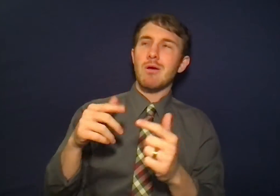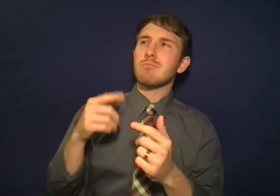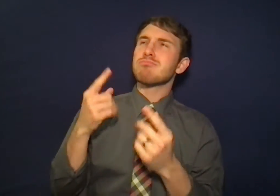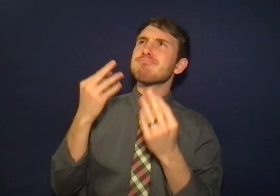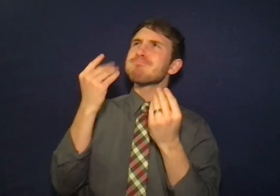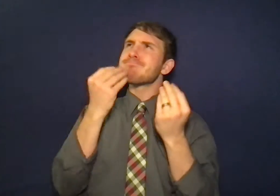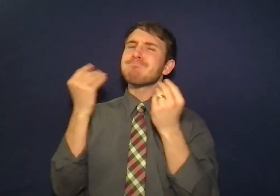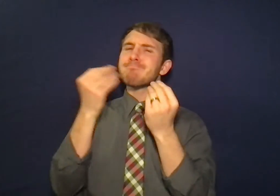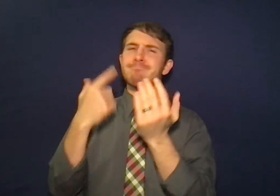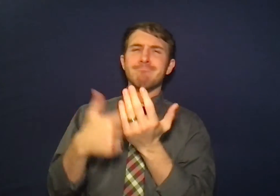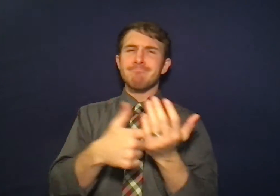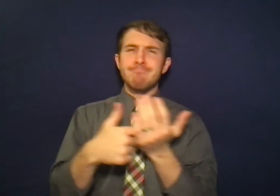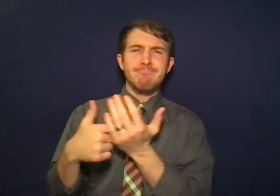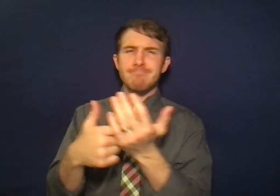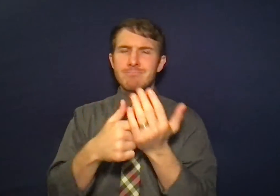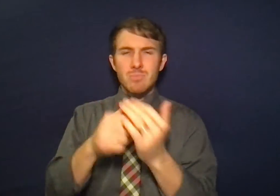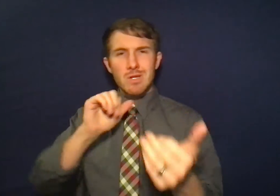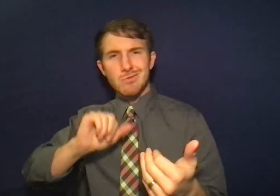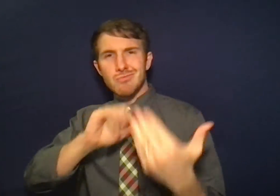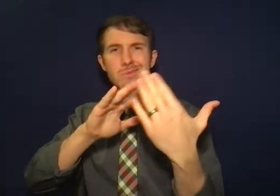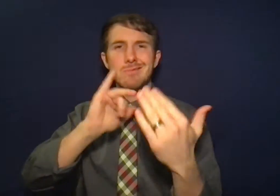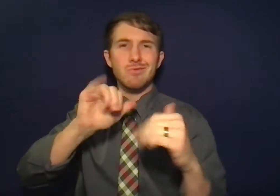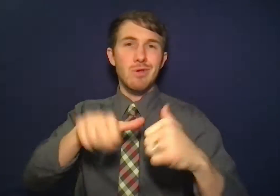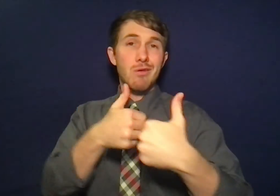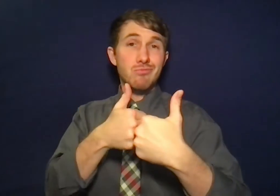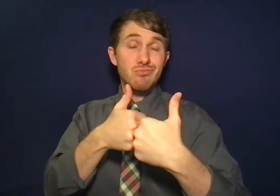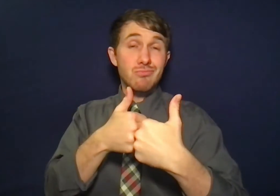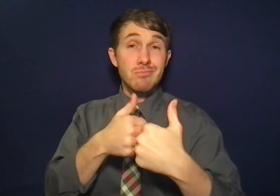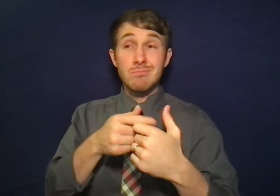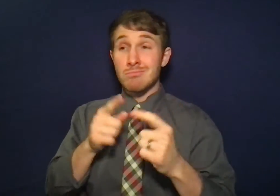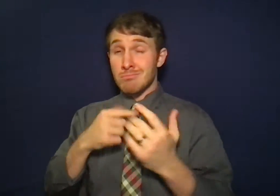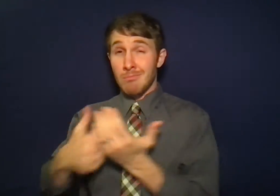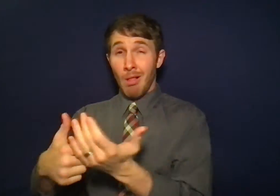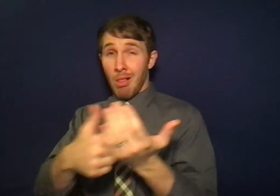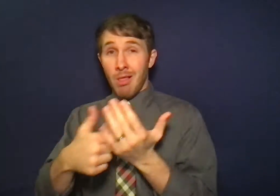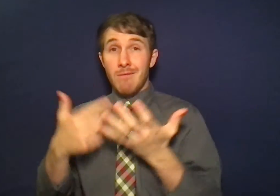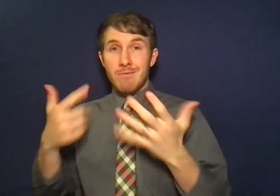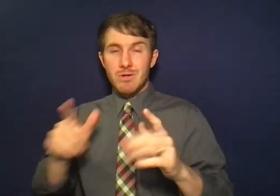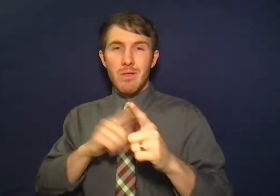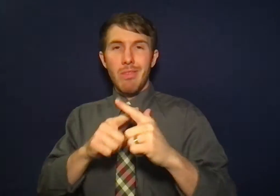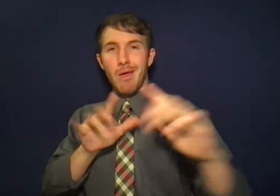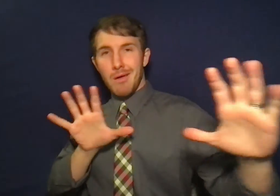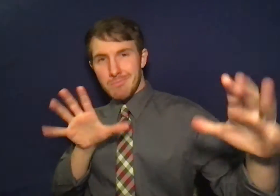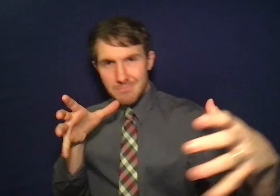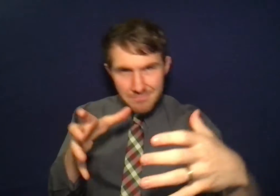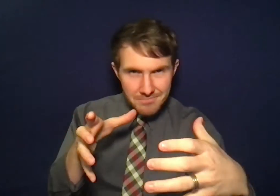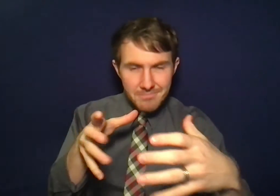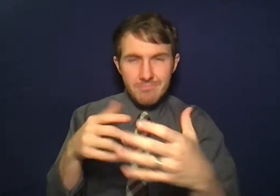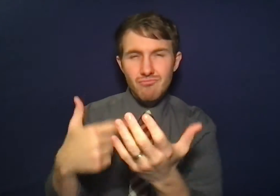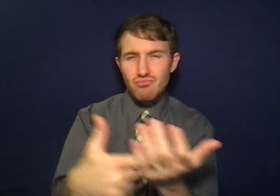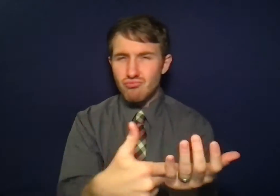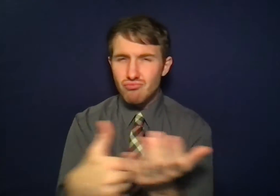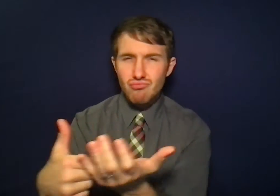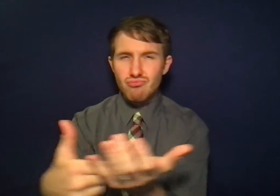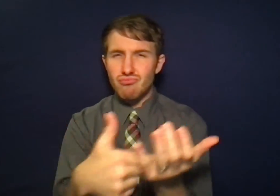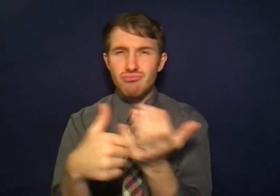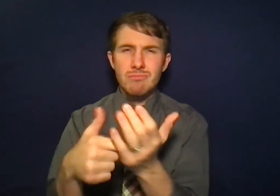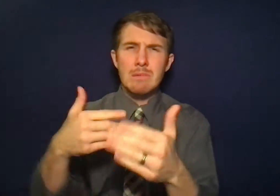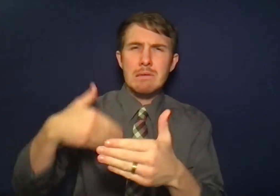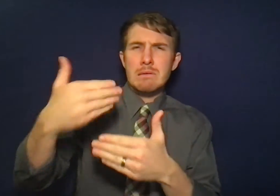discuss, share their experiences and ideas to address the challenge. And at the end of that, they'll debrief with the whole group and talk